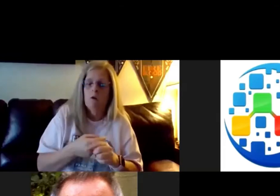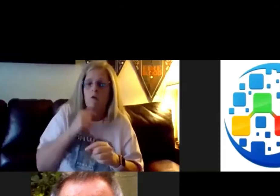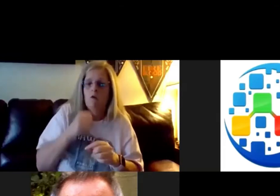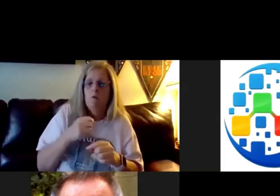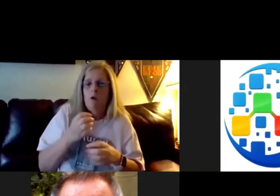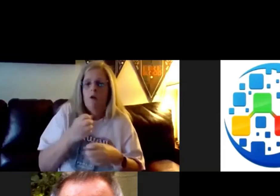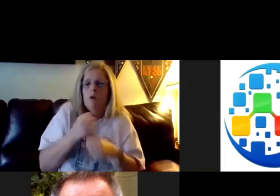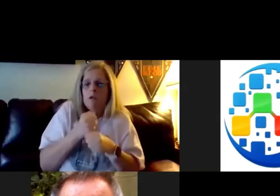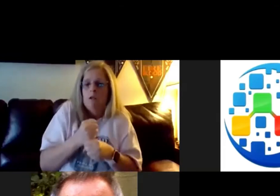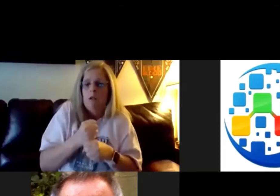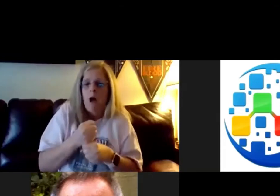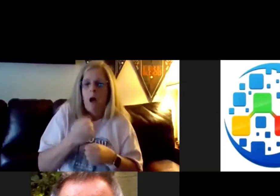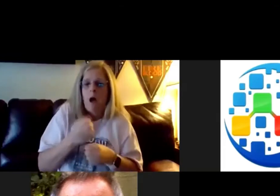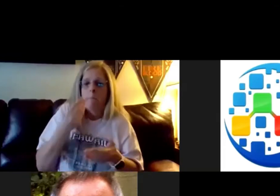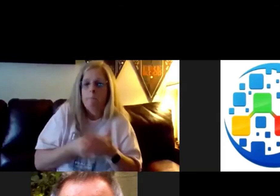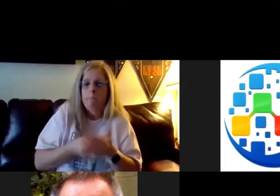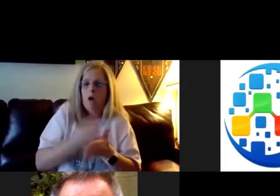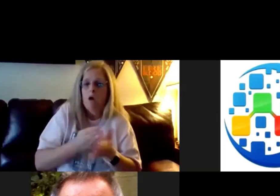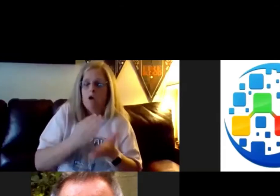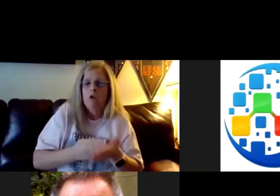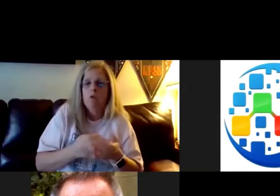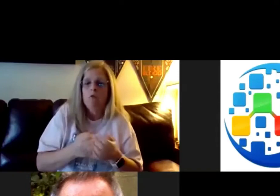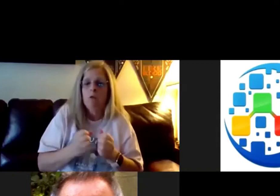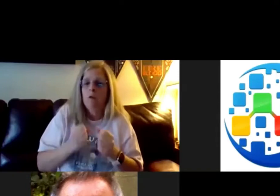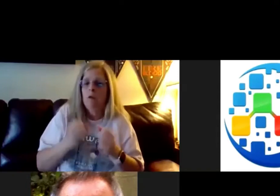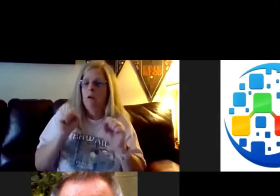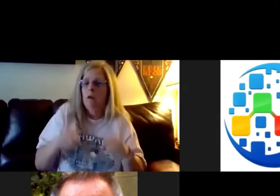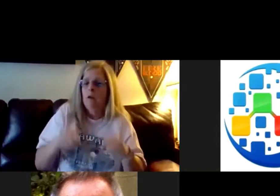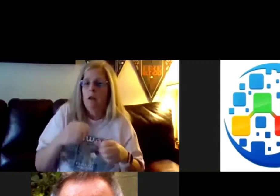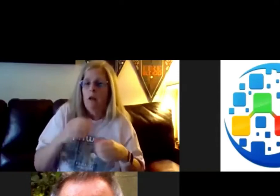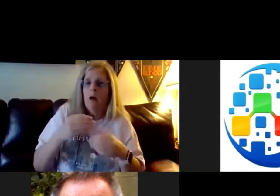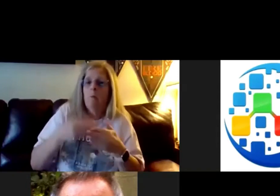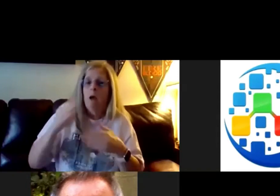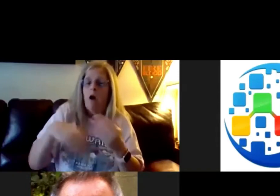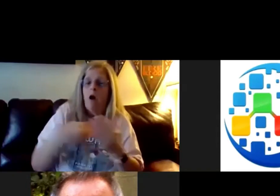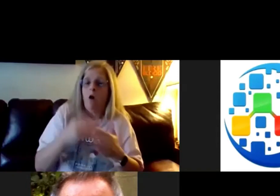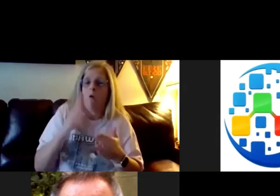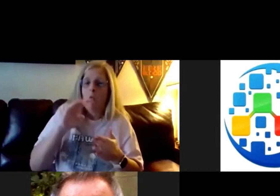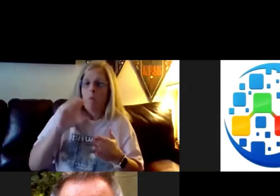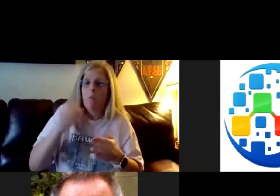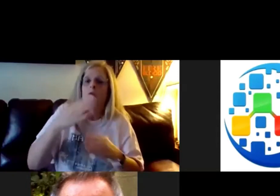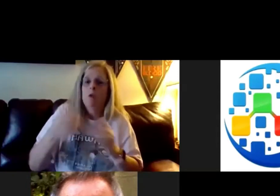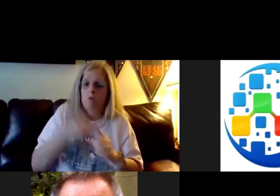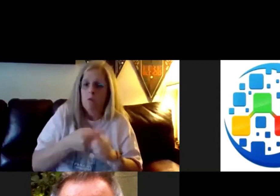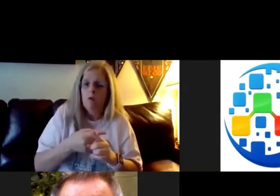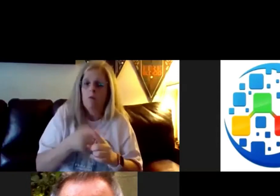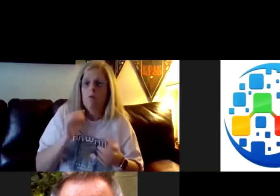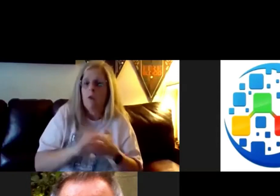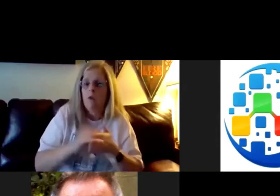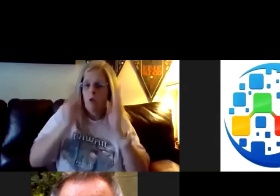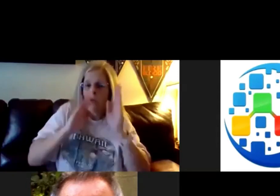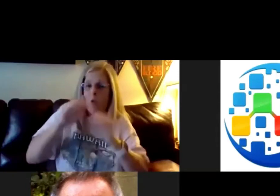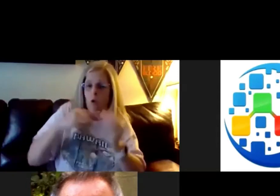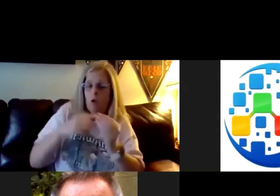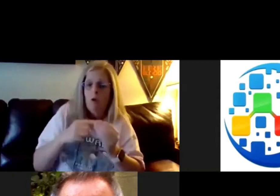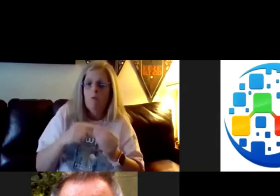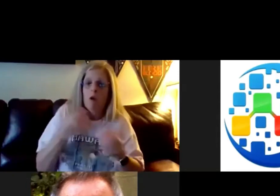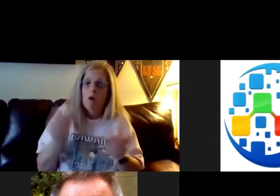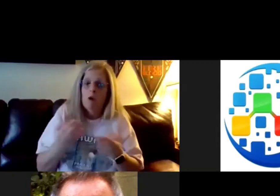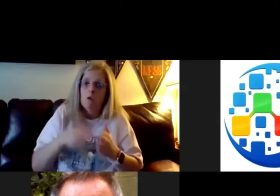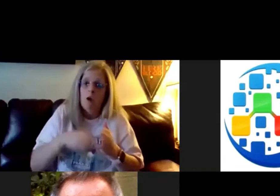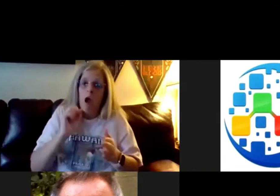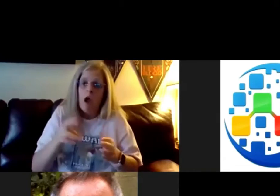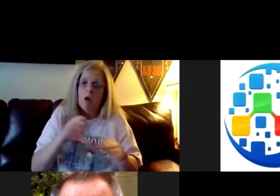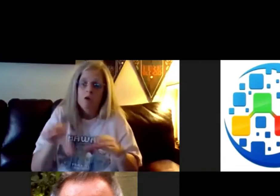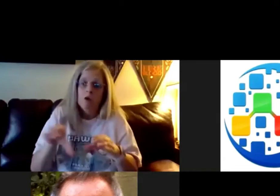have. And you always wonder, can I pay all the bills next month? And that's what they're going to worry about. Here's what Ash has done.